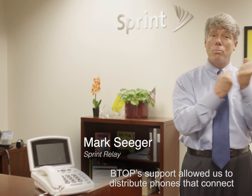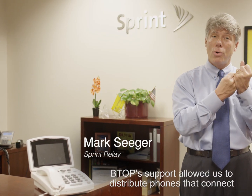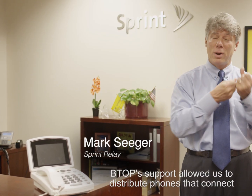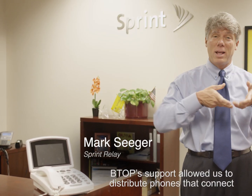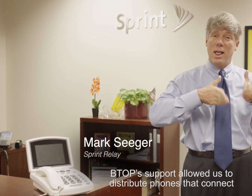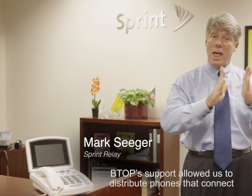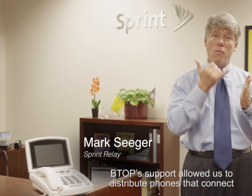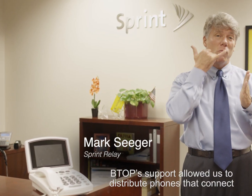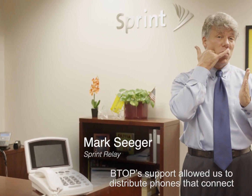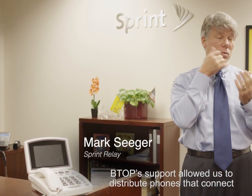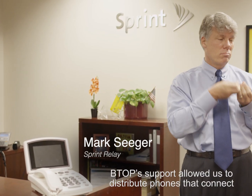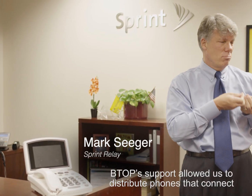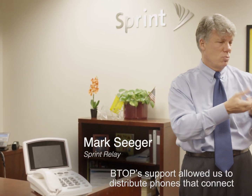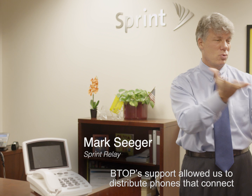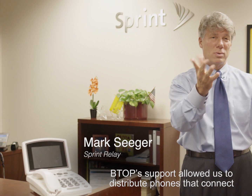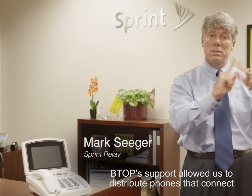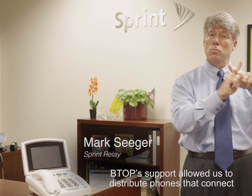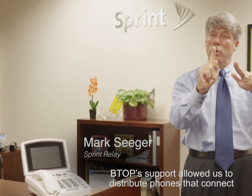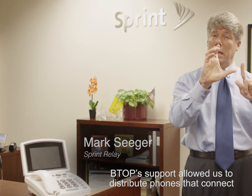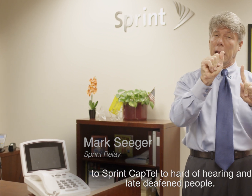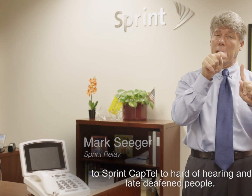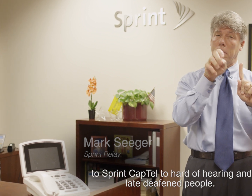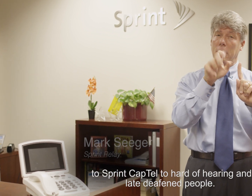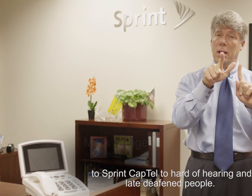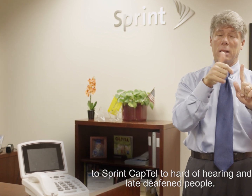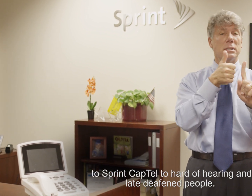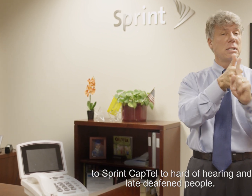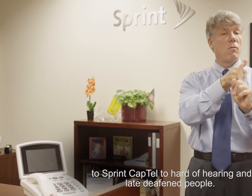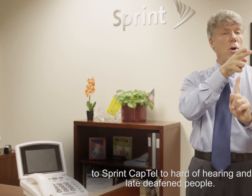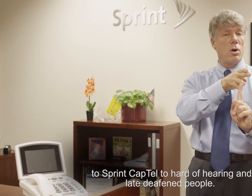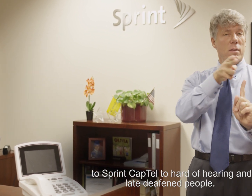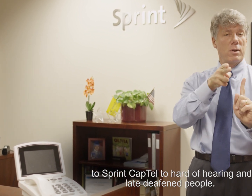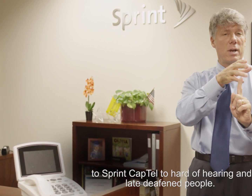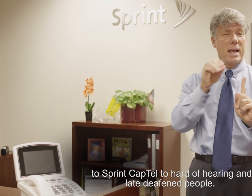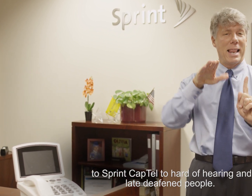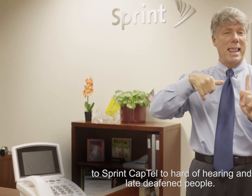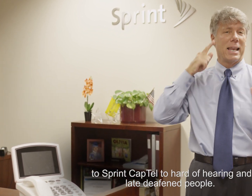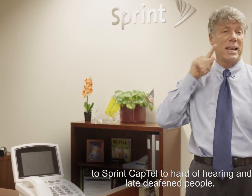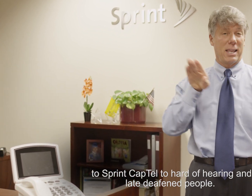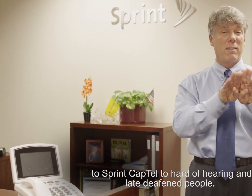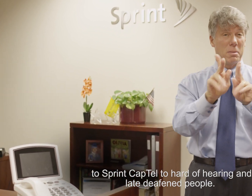VTOP's support allowed us to distribute phones that connect to Sprint CapTel to hard-of-hearing and late-deafened people.